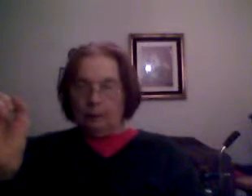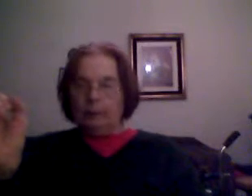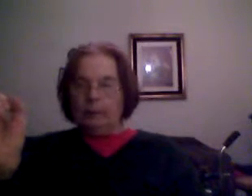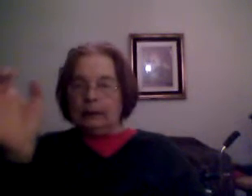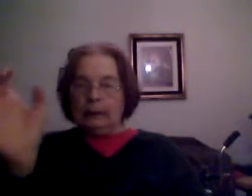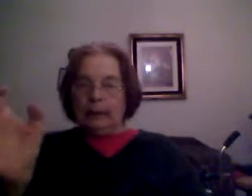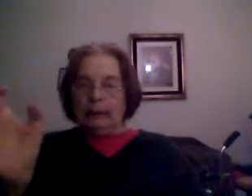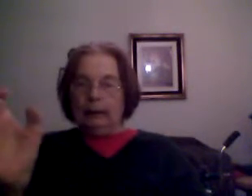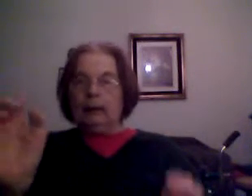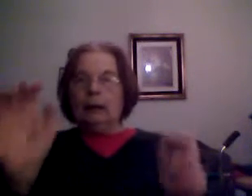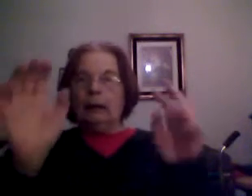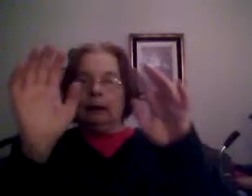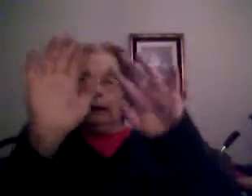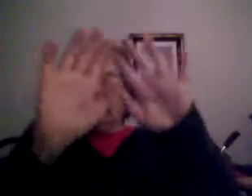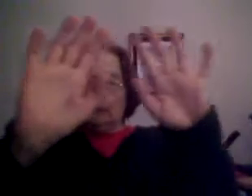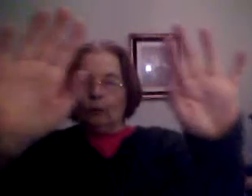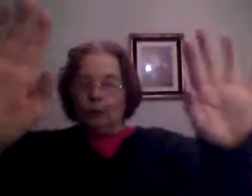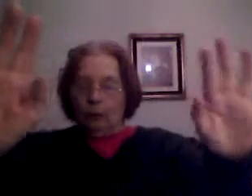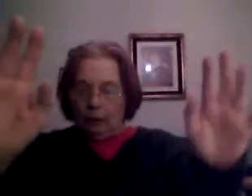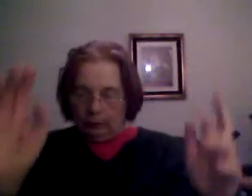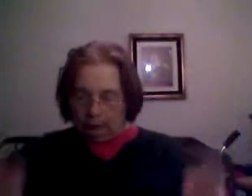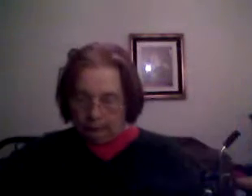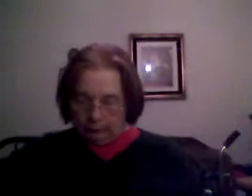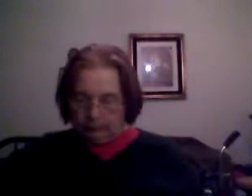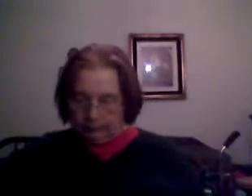would be standing against the wall.